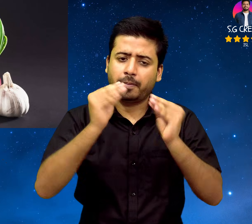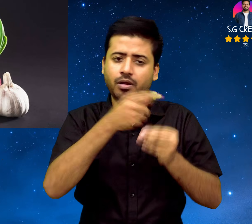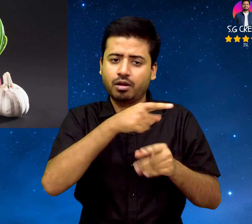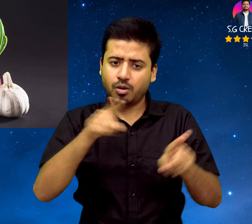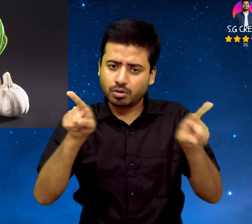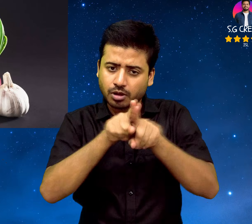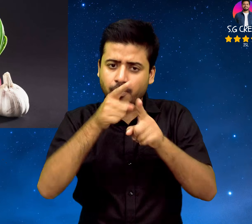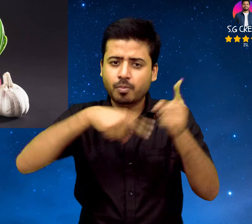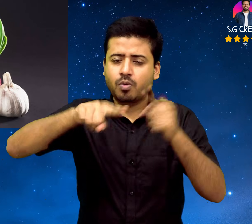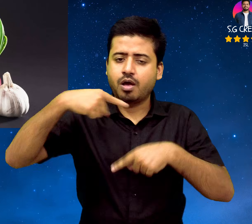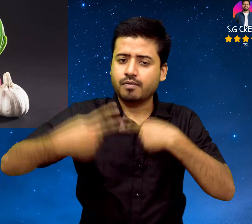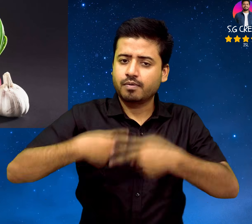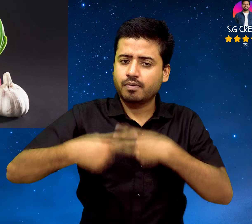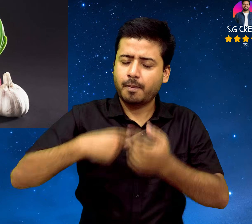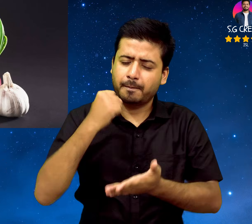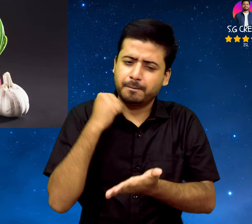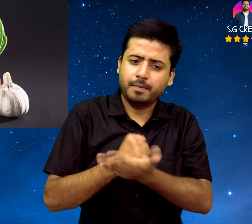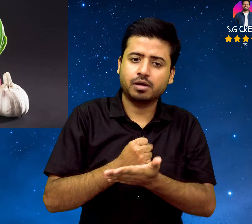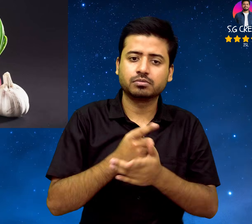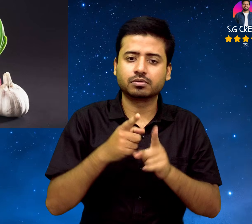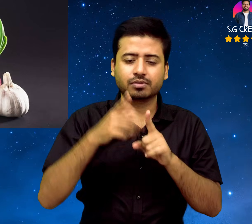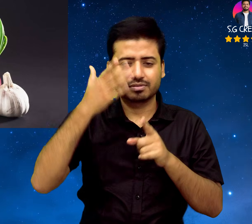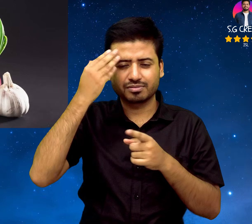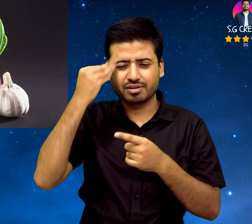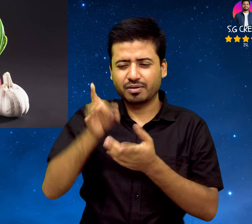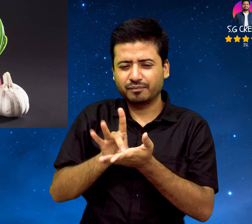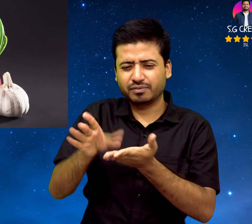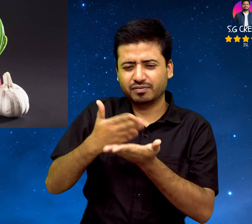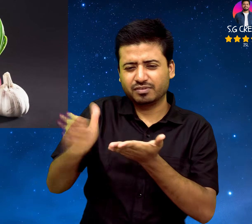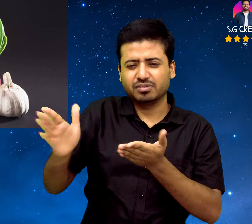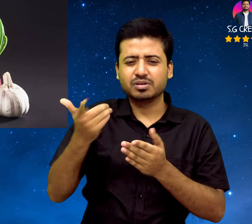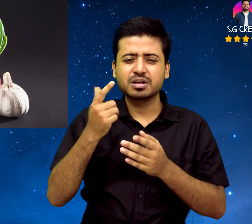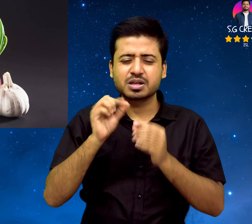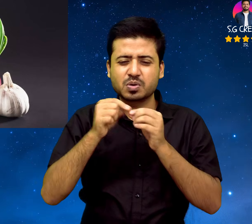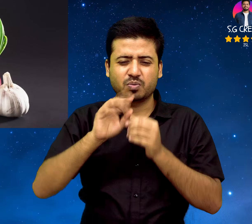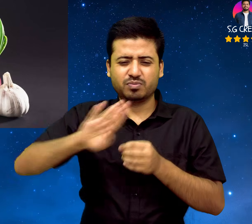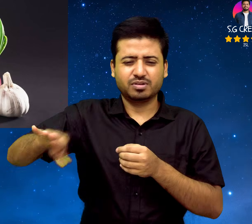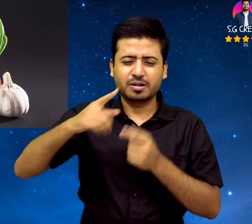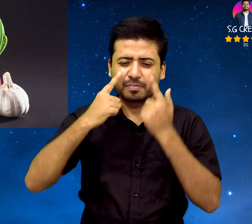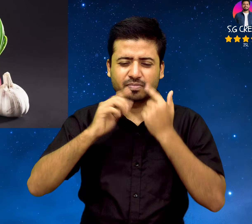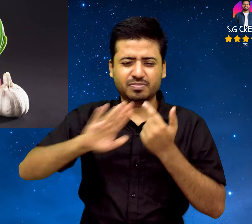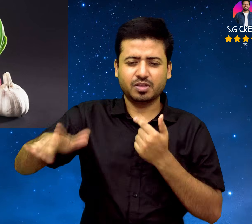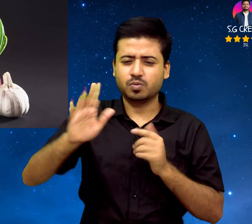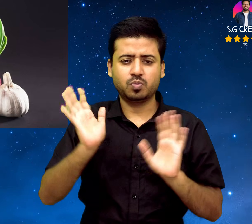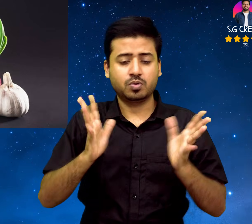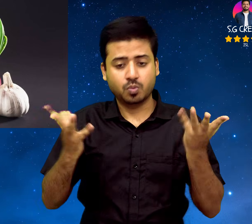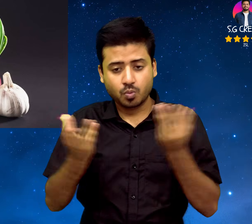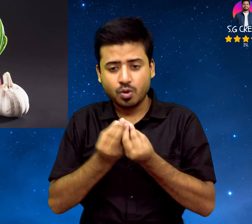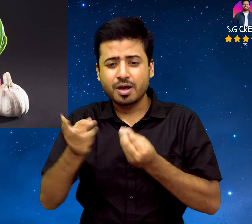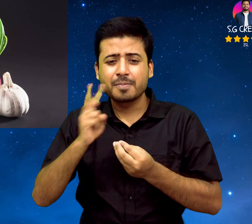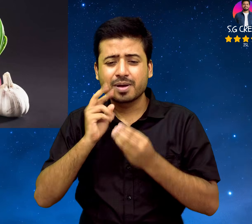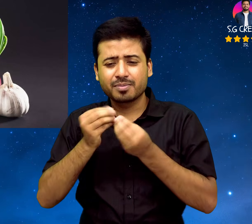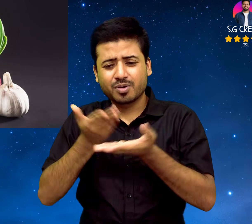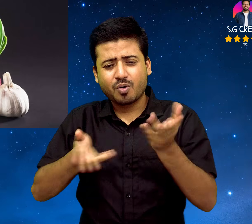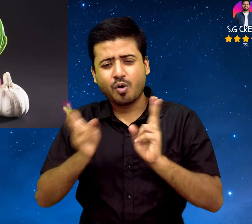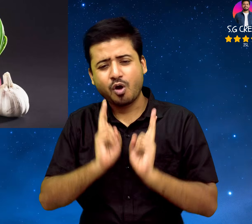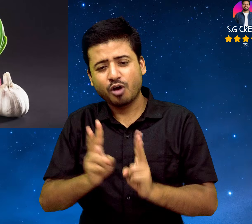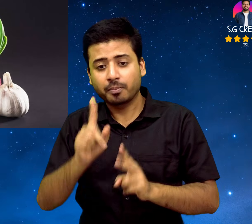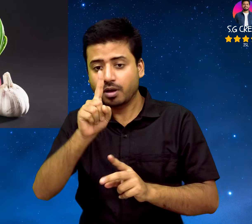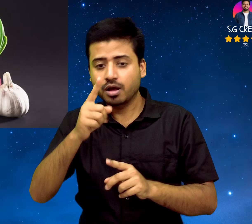transcription factor involved in tumor cell proliferation, survival, and inflammation. 3. Suppression of phase 1 and